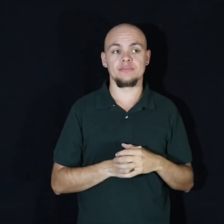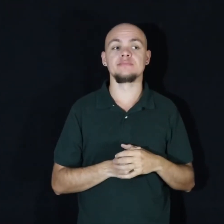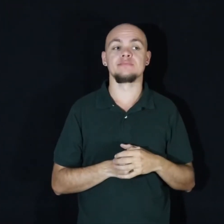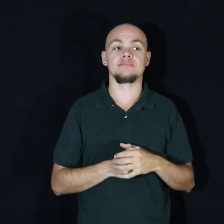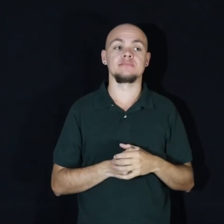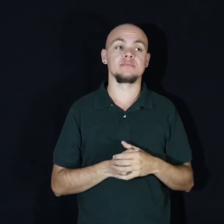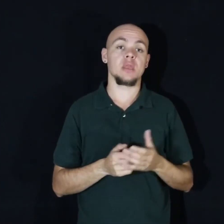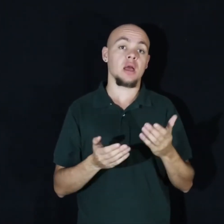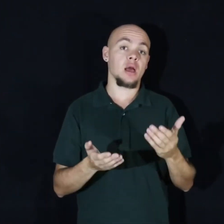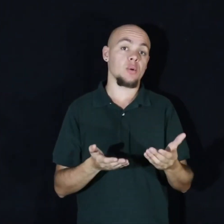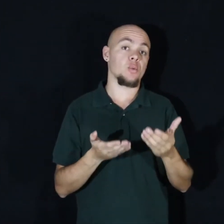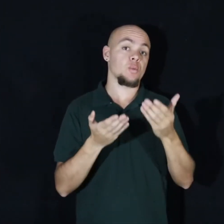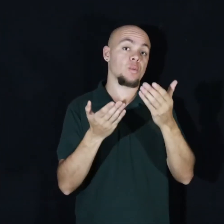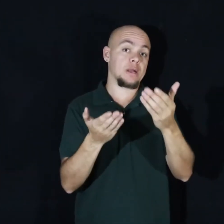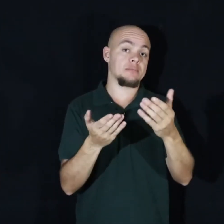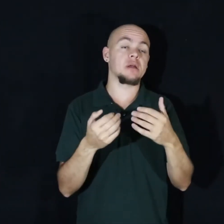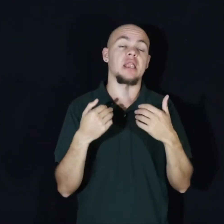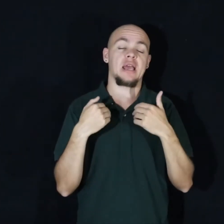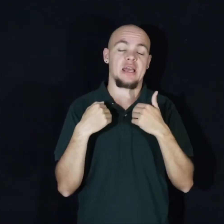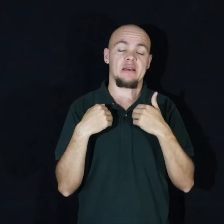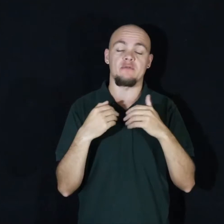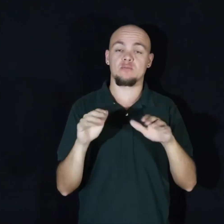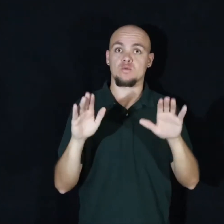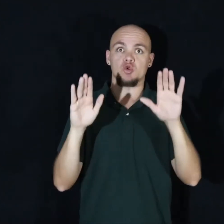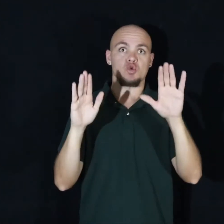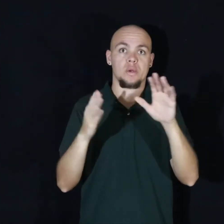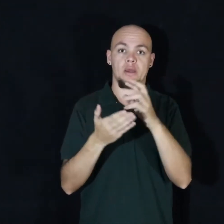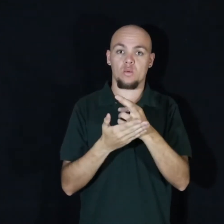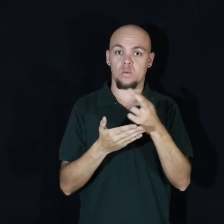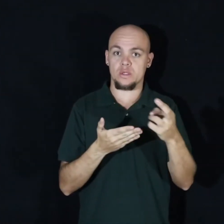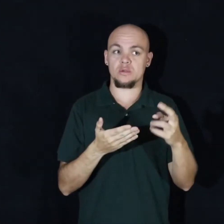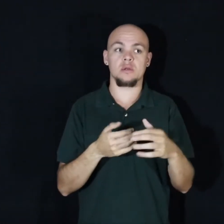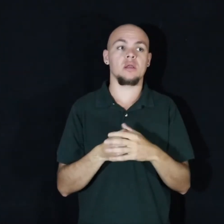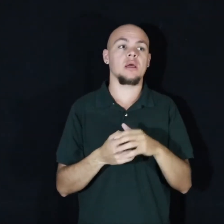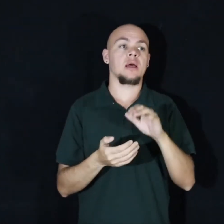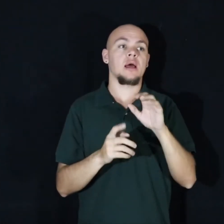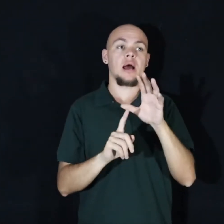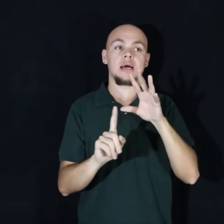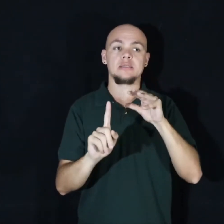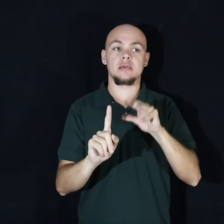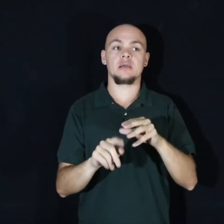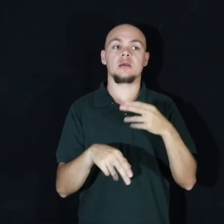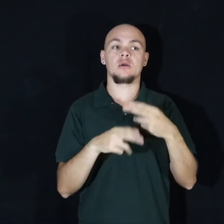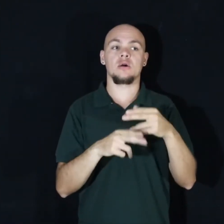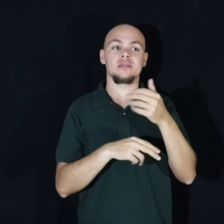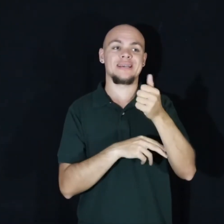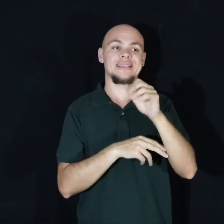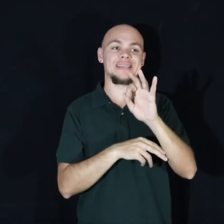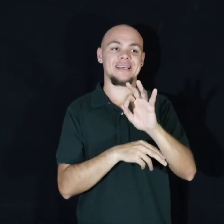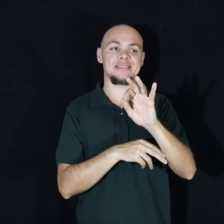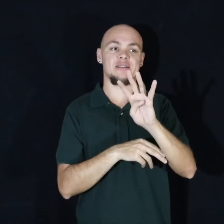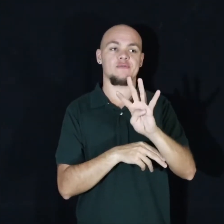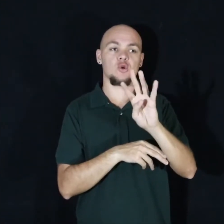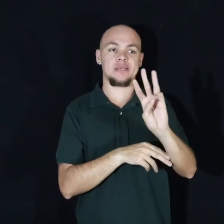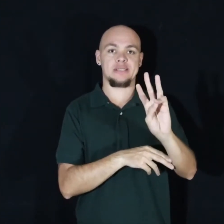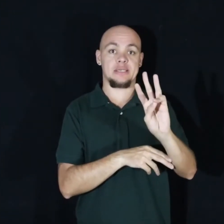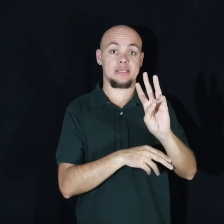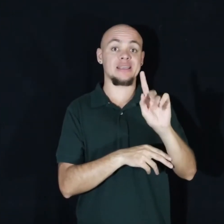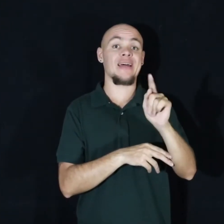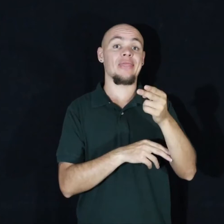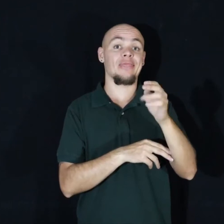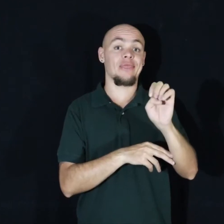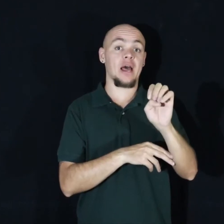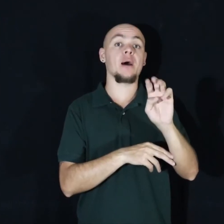mistranslated certain words within the Bible. And in fact, I will recommend to you, there are some great resources out there you can look at. There's a documentary coming up